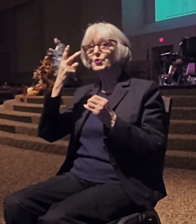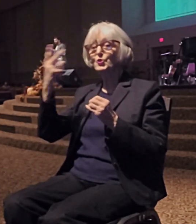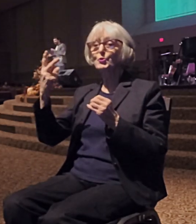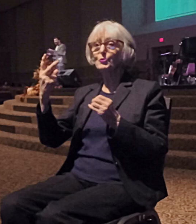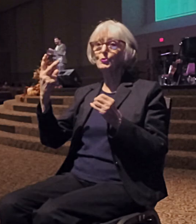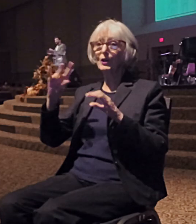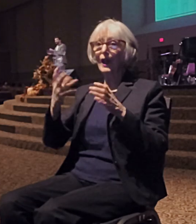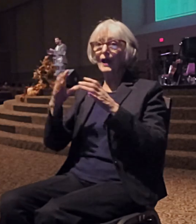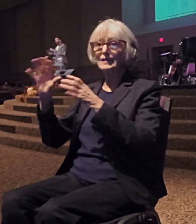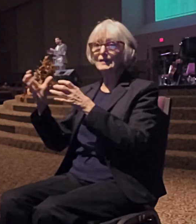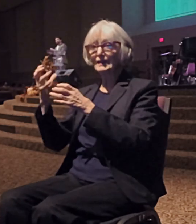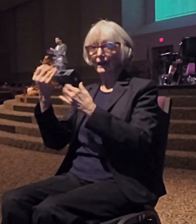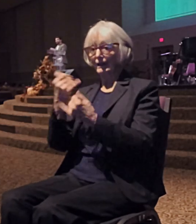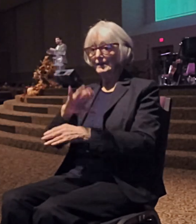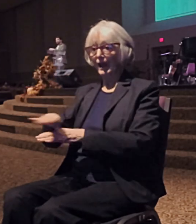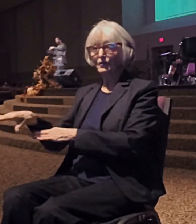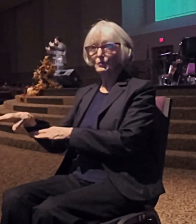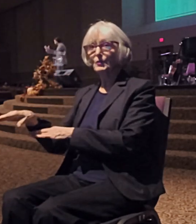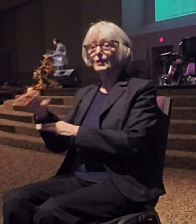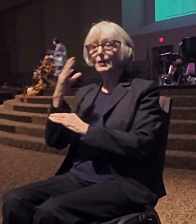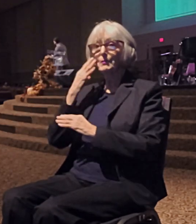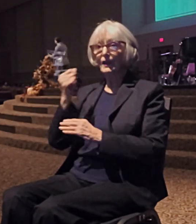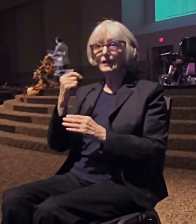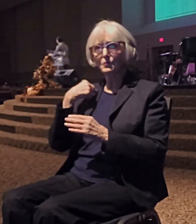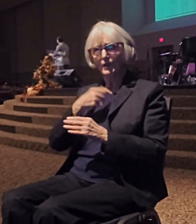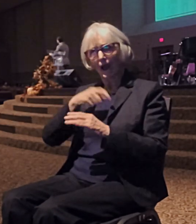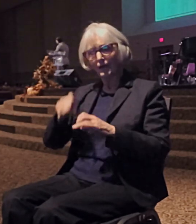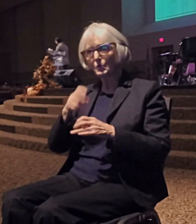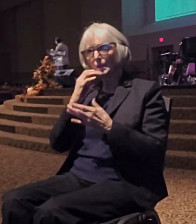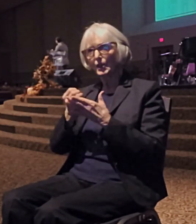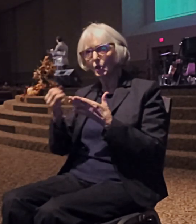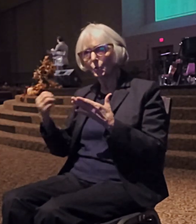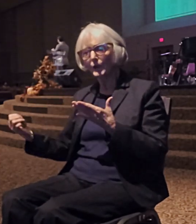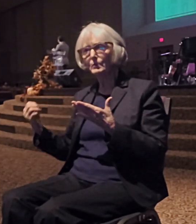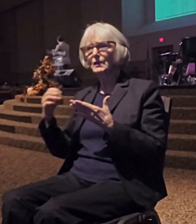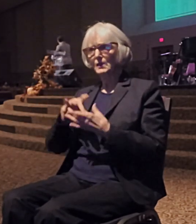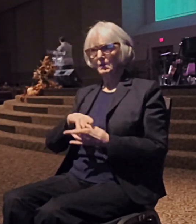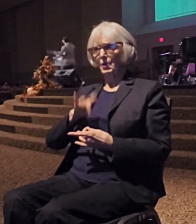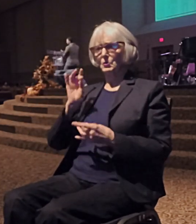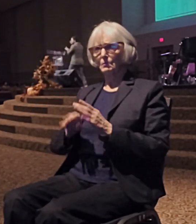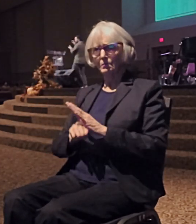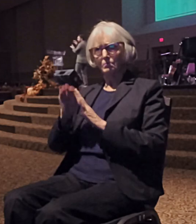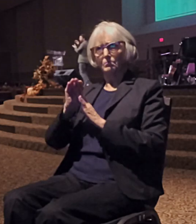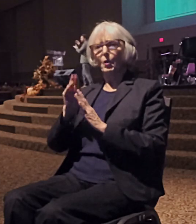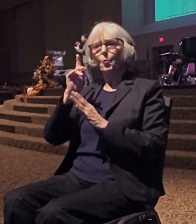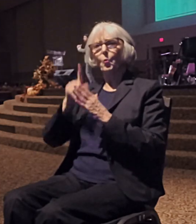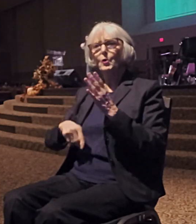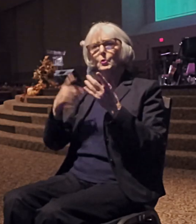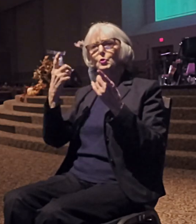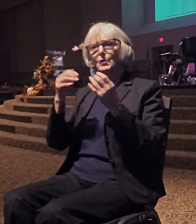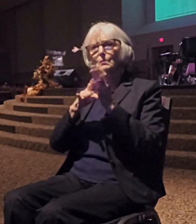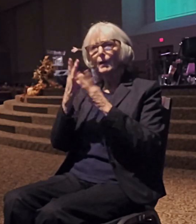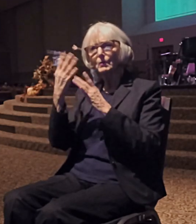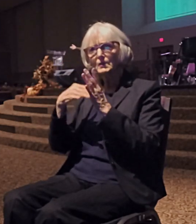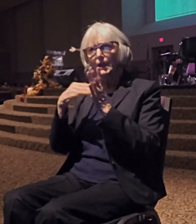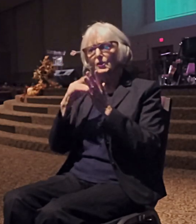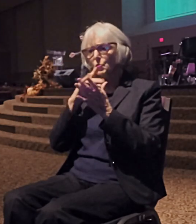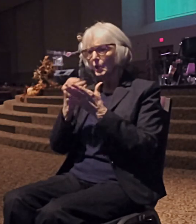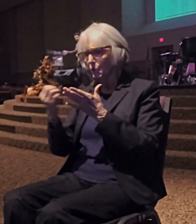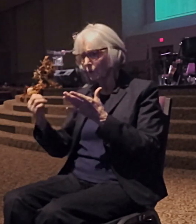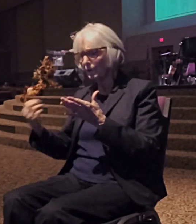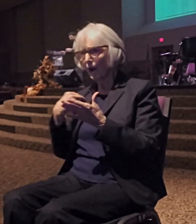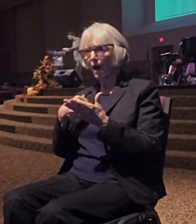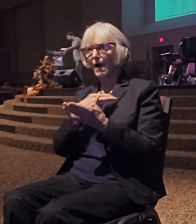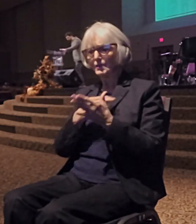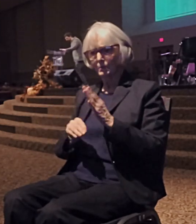this afternoon. Why? Because we got to be equipped. What do we do in Wednesday night Bible study? What's the focus of Sunday morning? It's to equip the